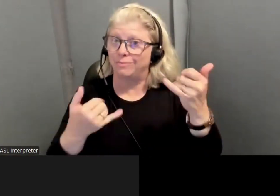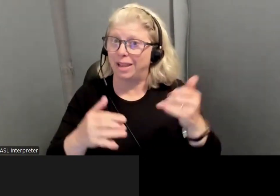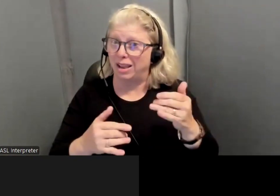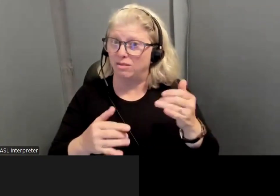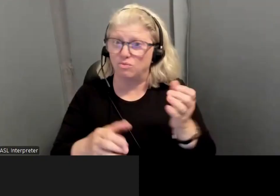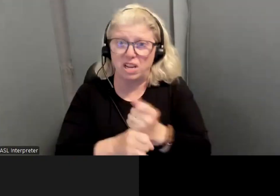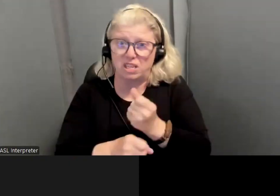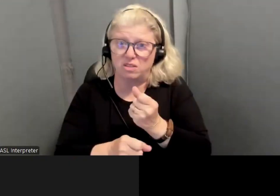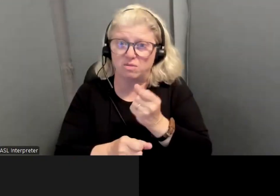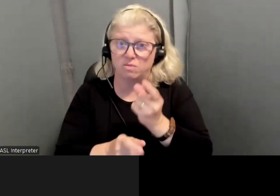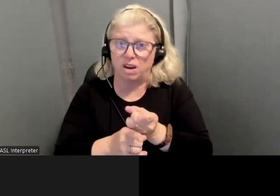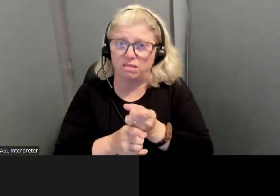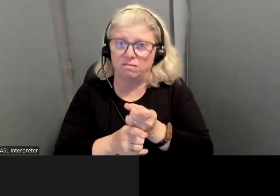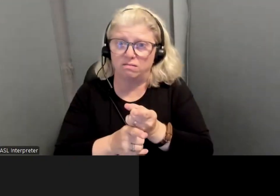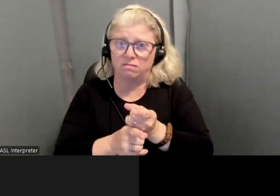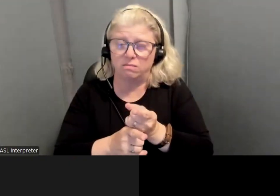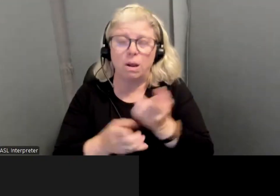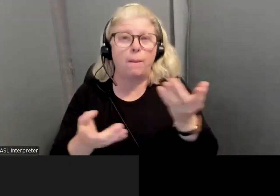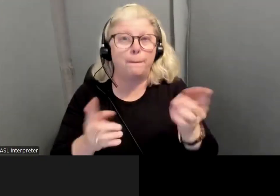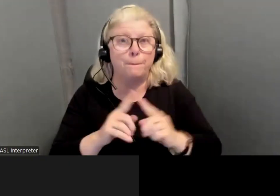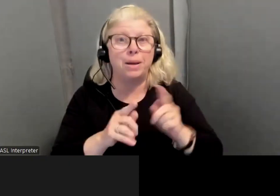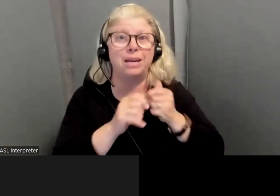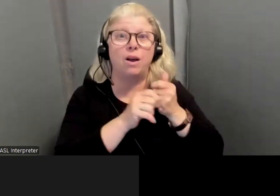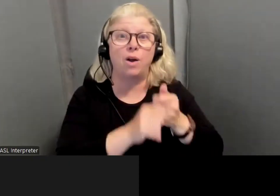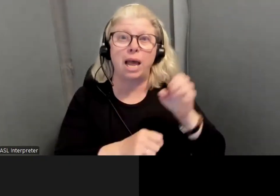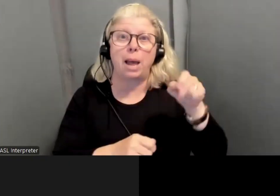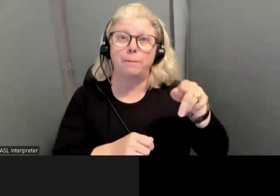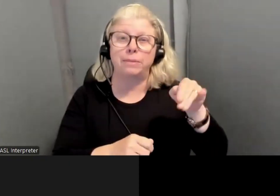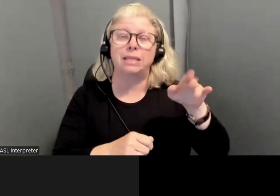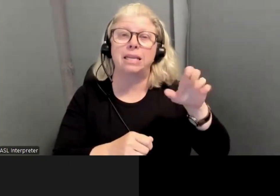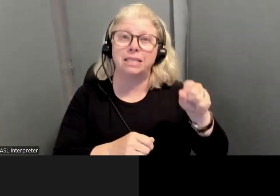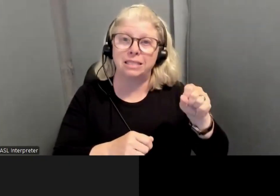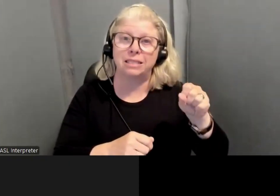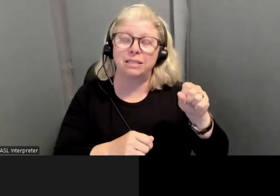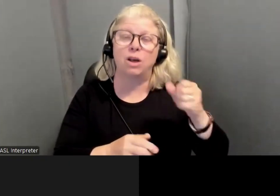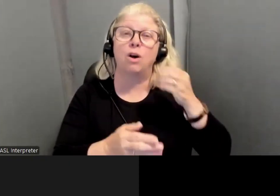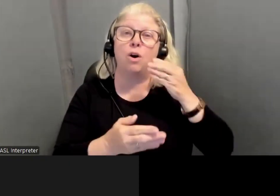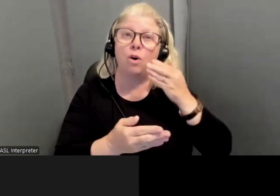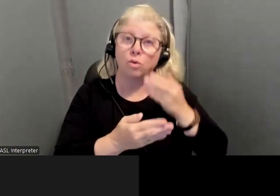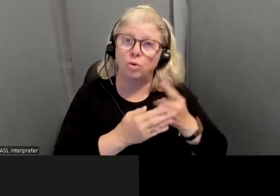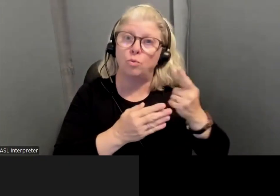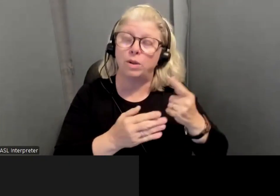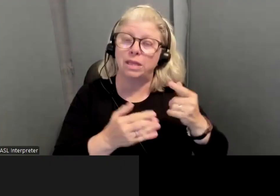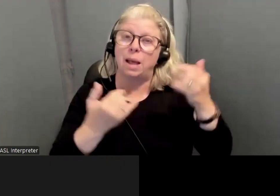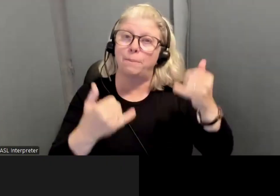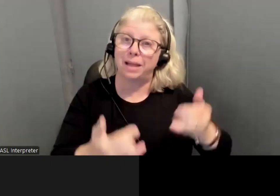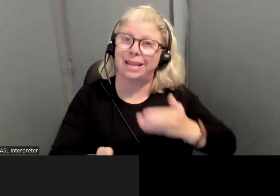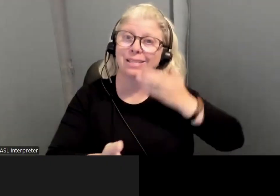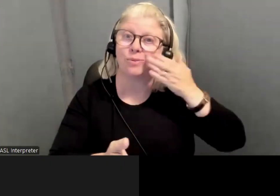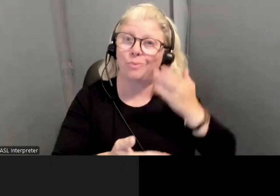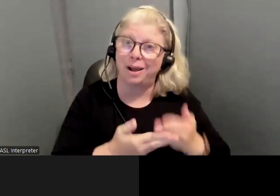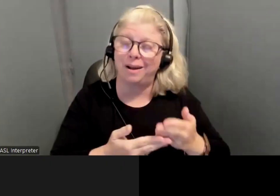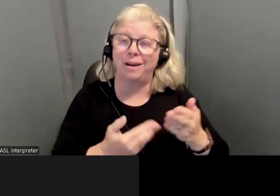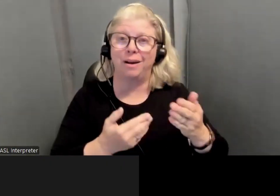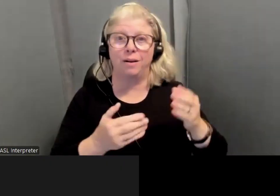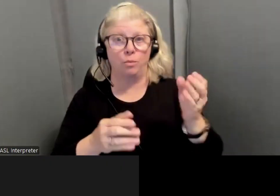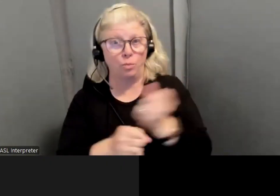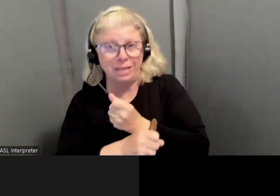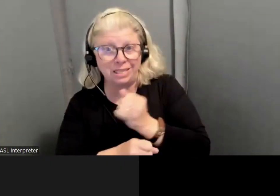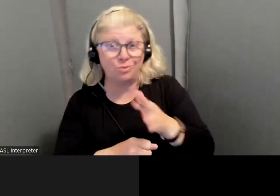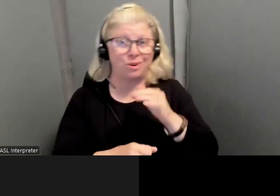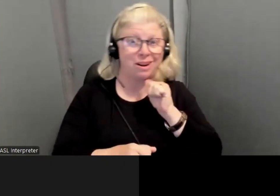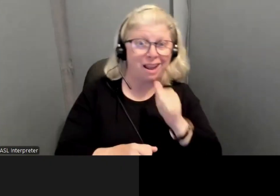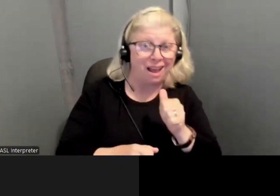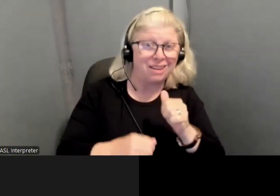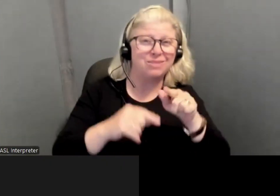wins. But according to Epictetus, a good tennis player is one who plays well. Whether he wins or not depends